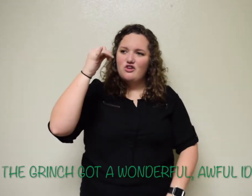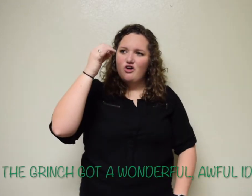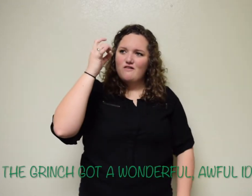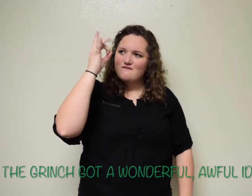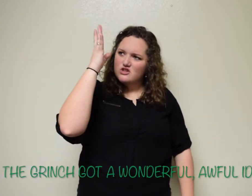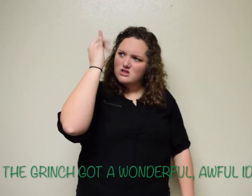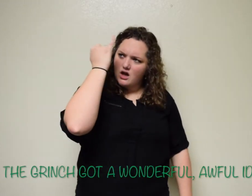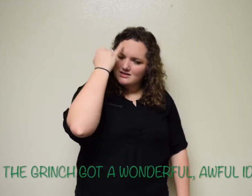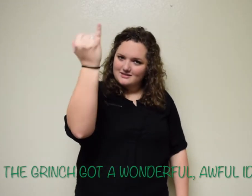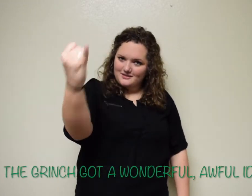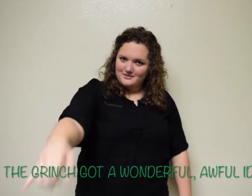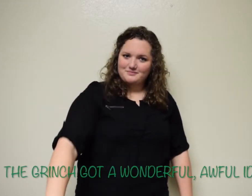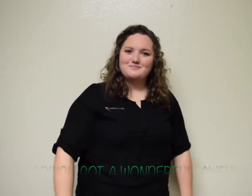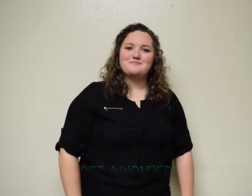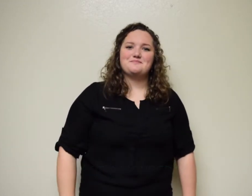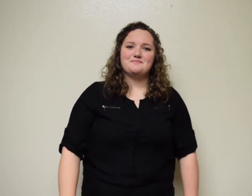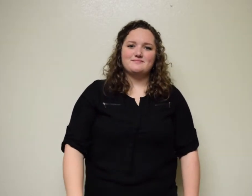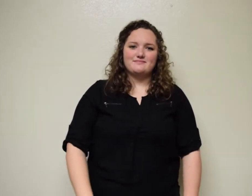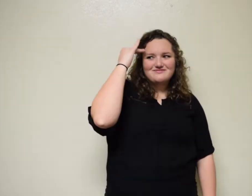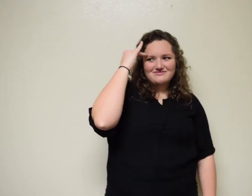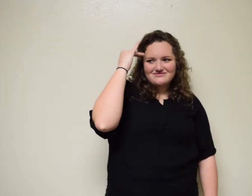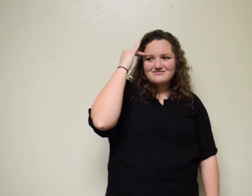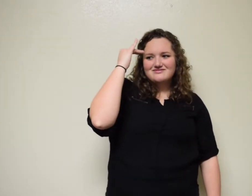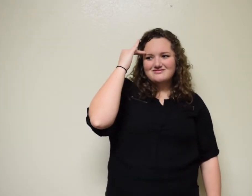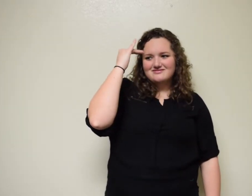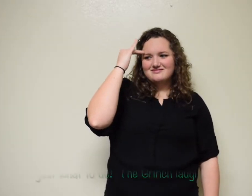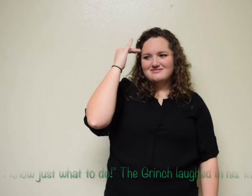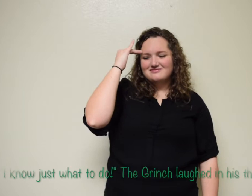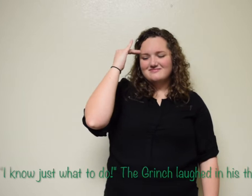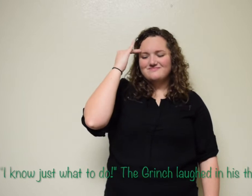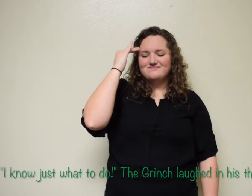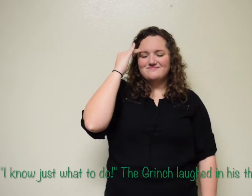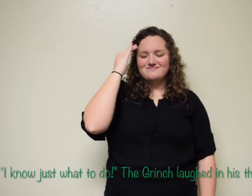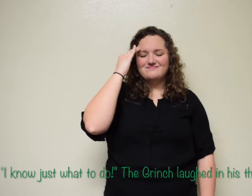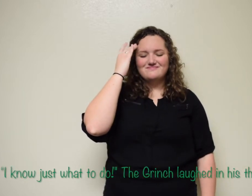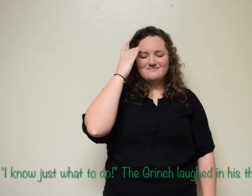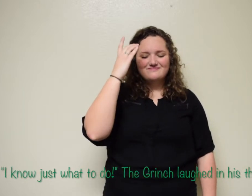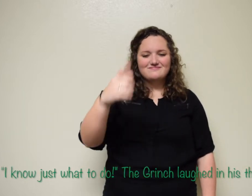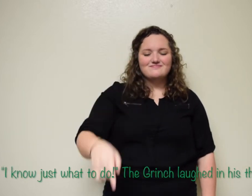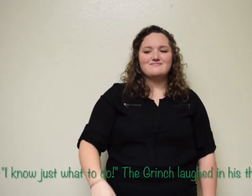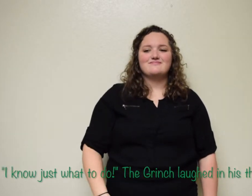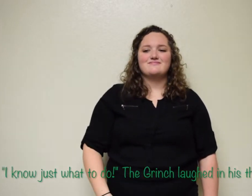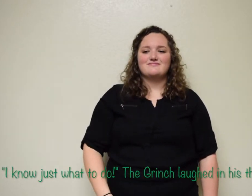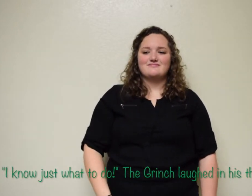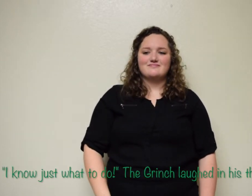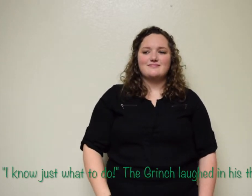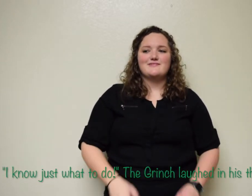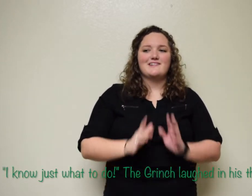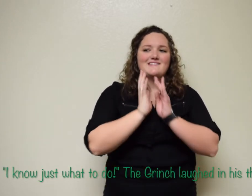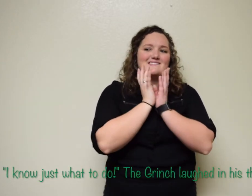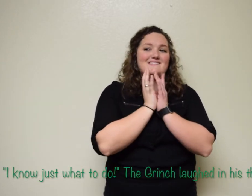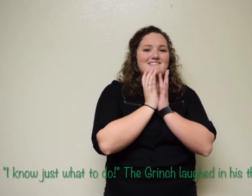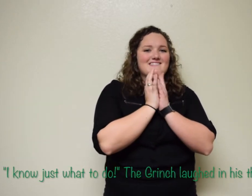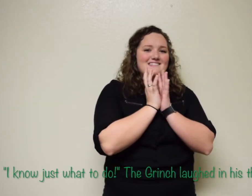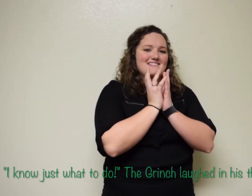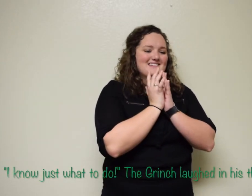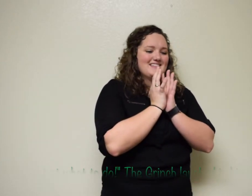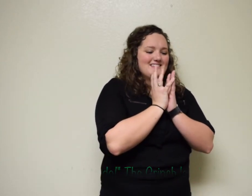awful idea. I know just what to do. The Grinch laughed in his